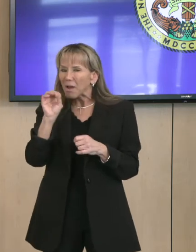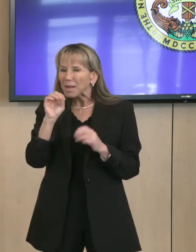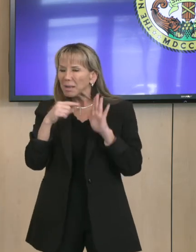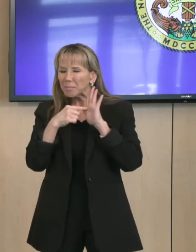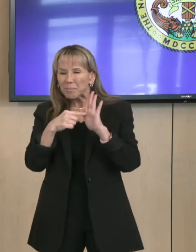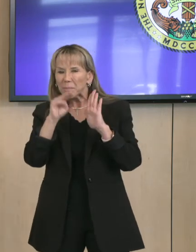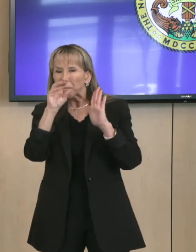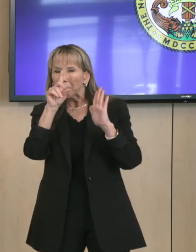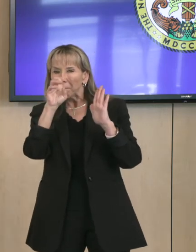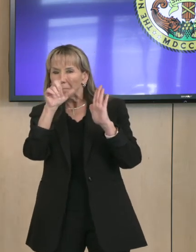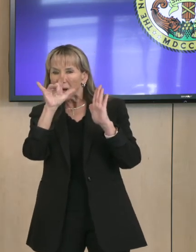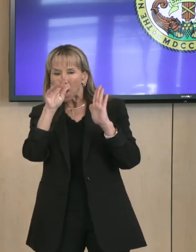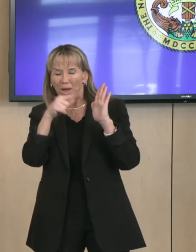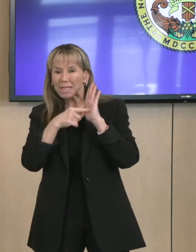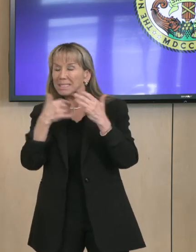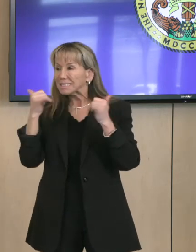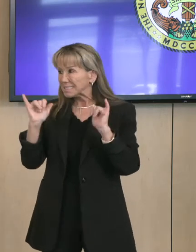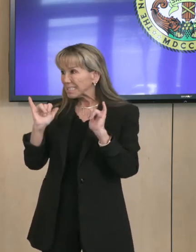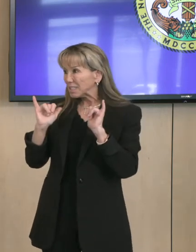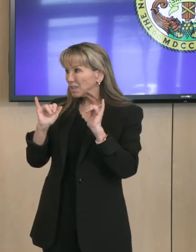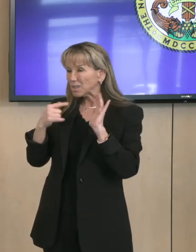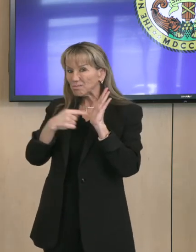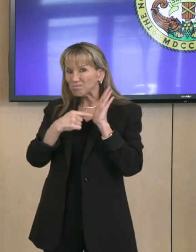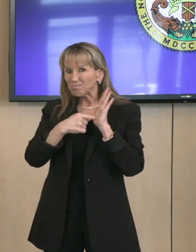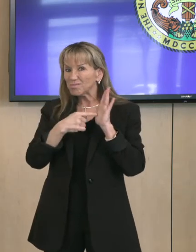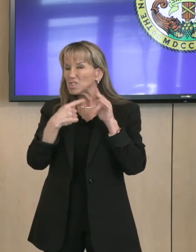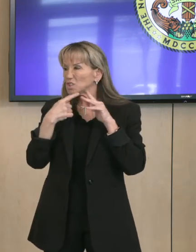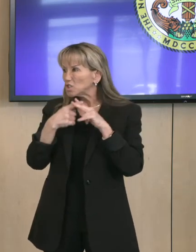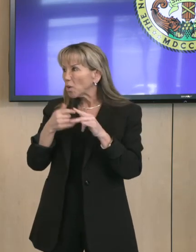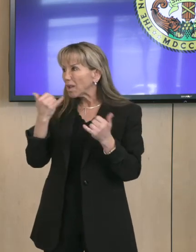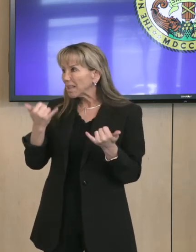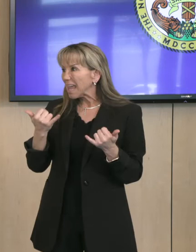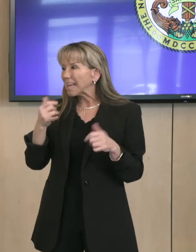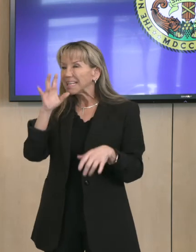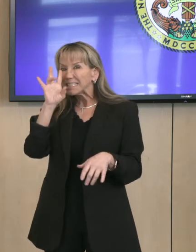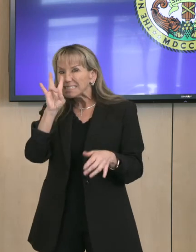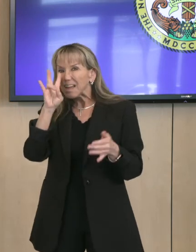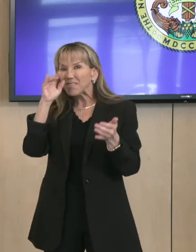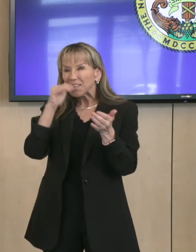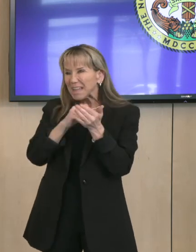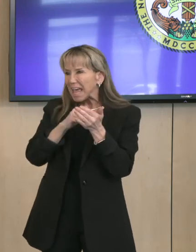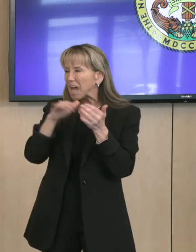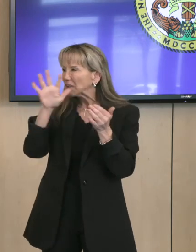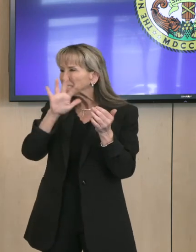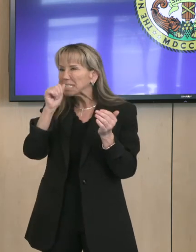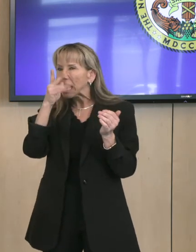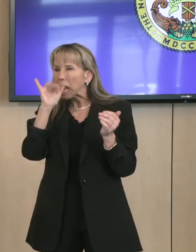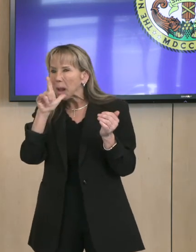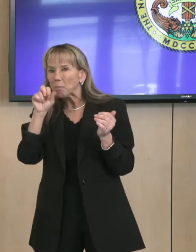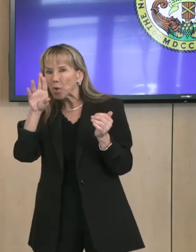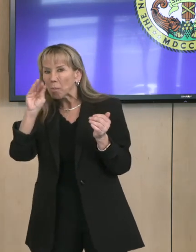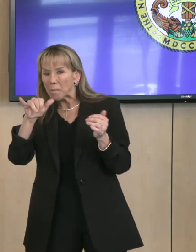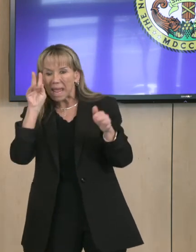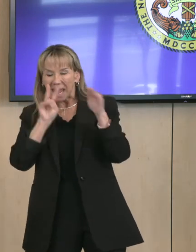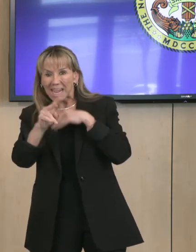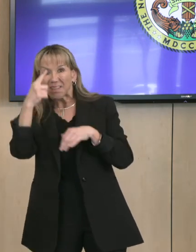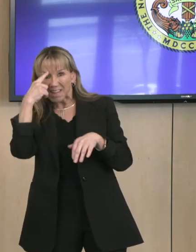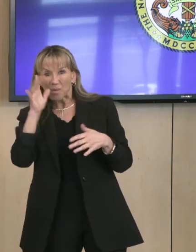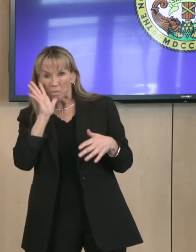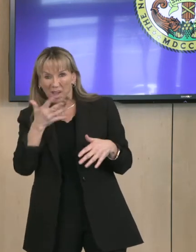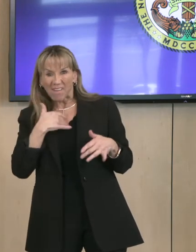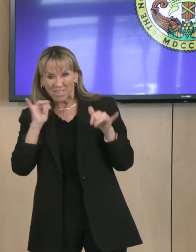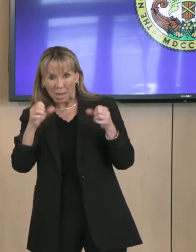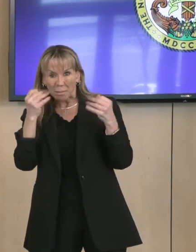of hospitalized COVID-19 patients reaching 7,000 sometime in April or May? So that